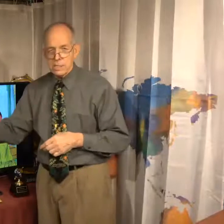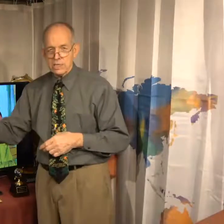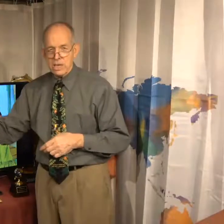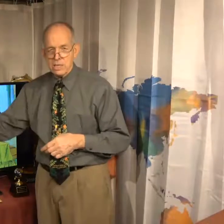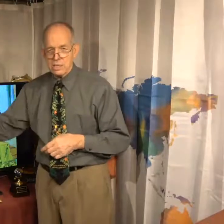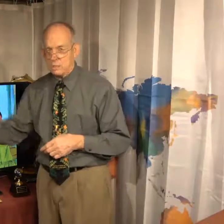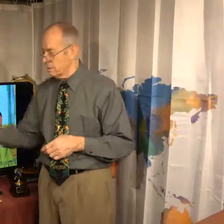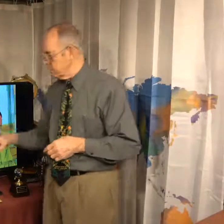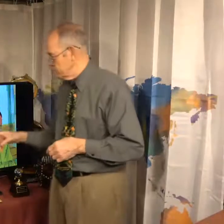Elijah